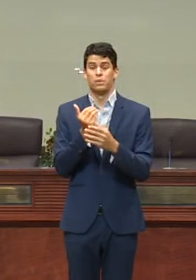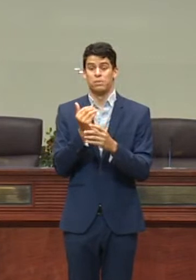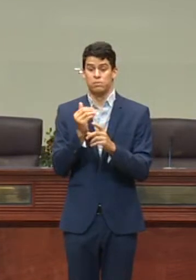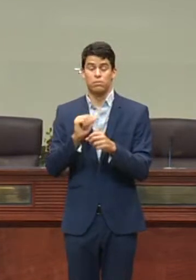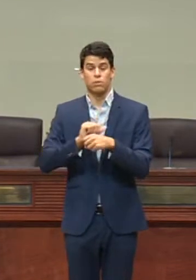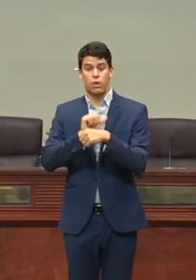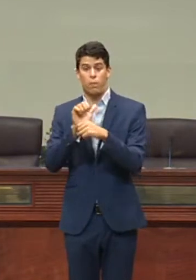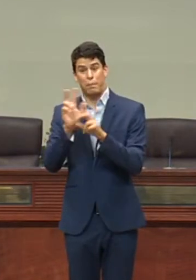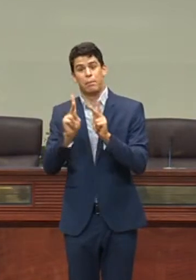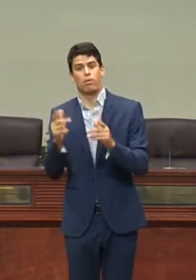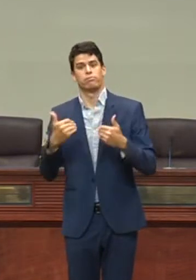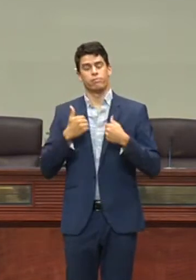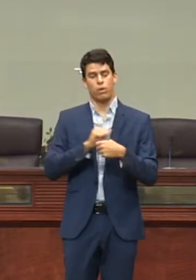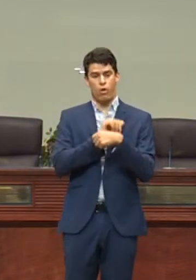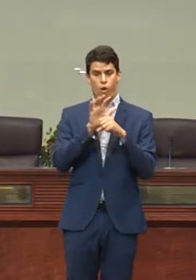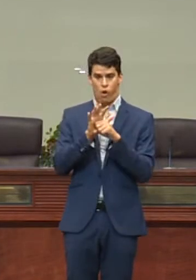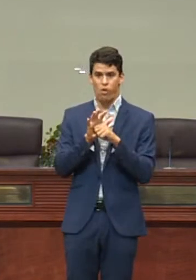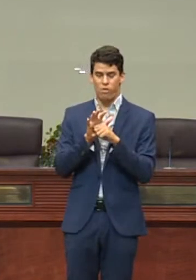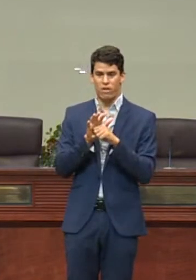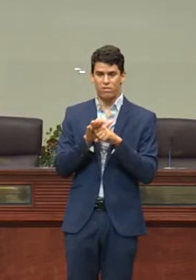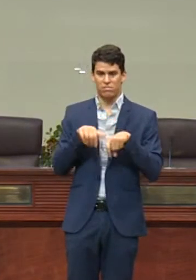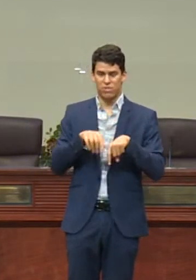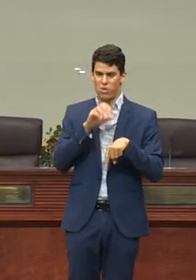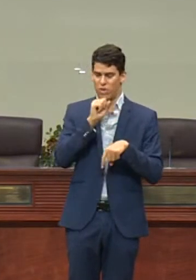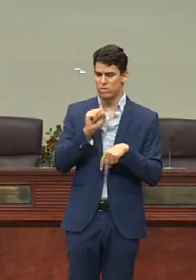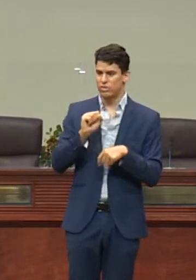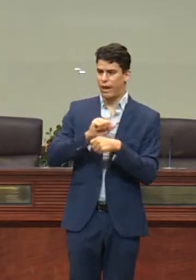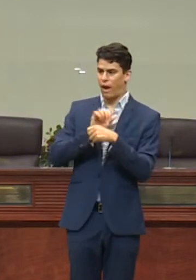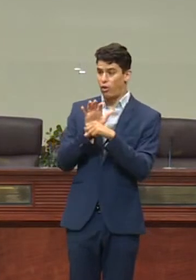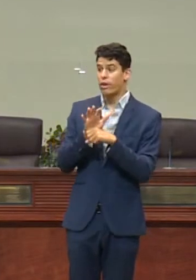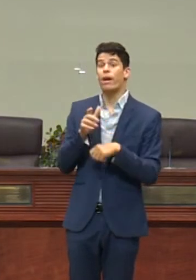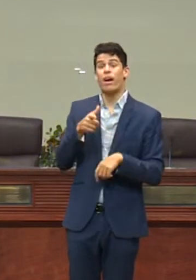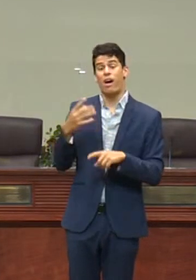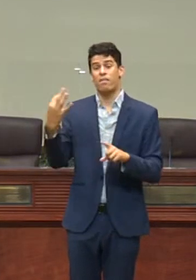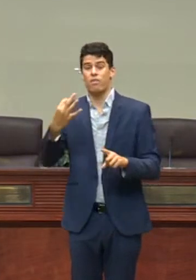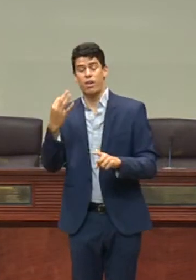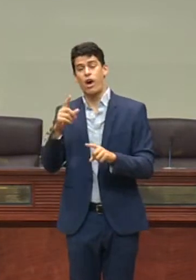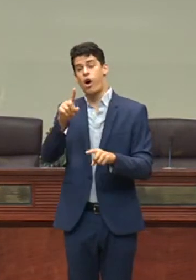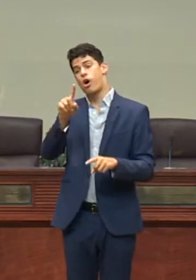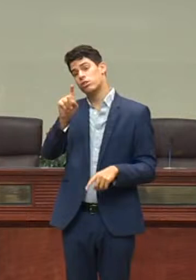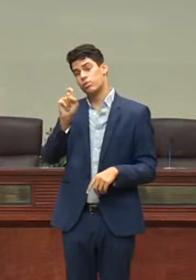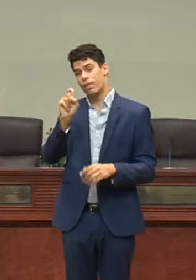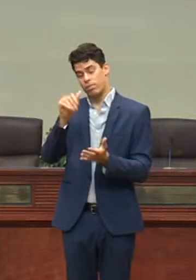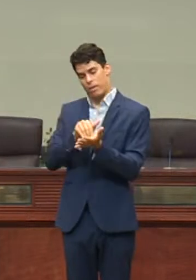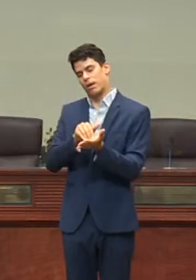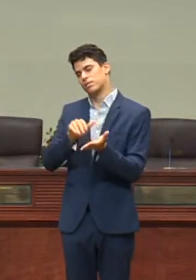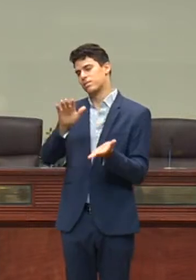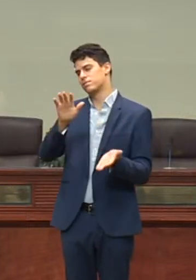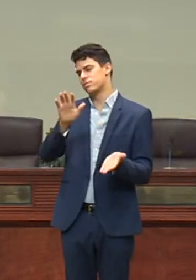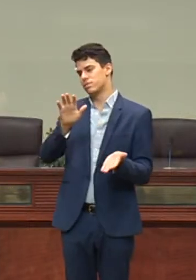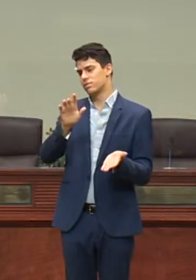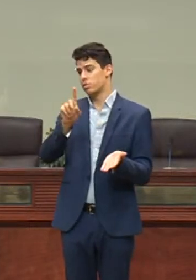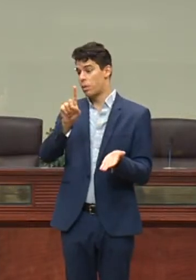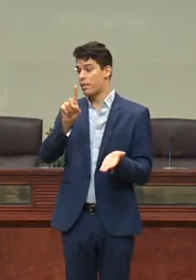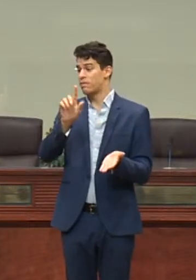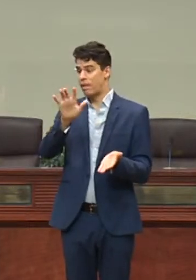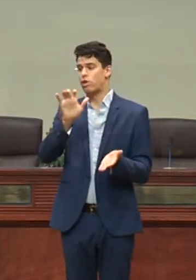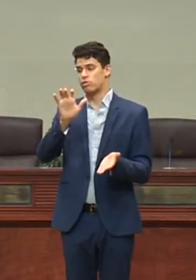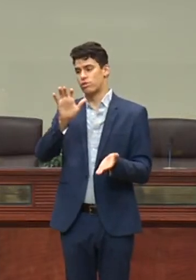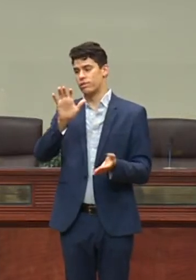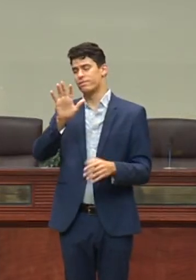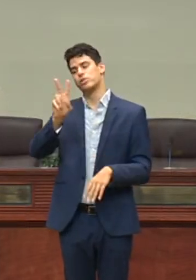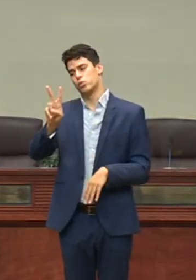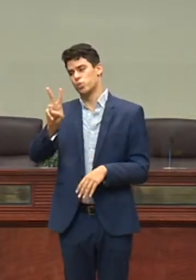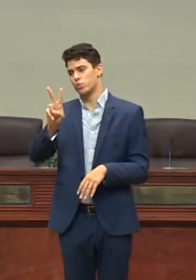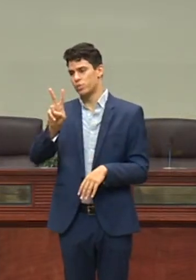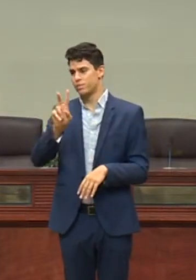County. On Friday, there were 1,052 cases. Dr. Pino with the Department of Health